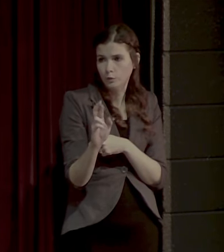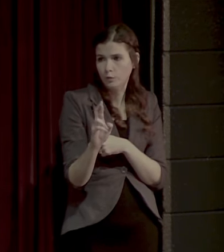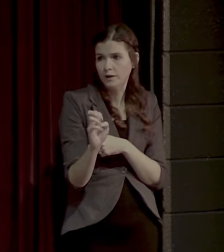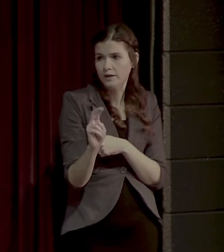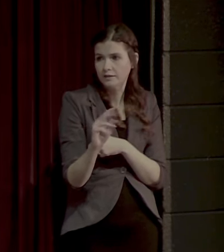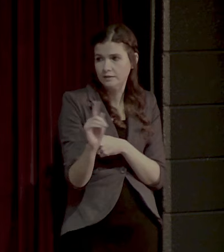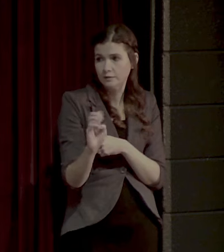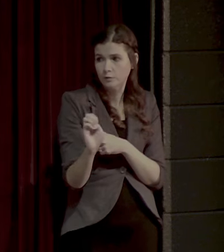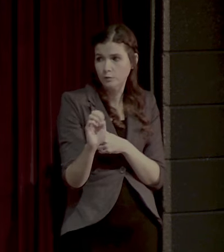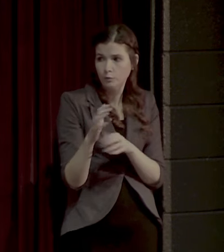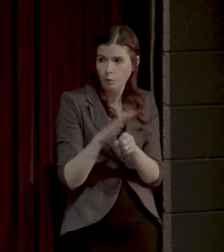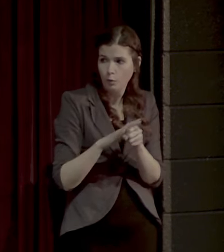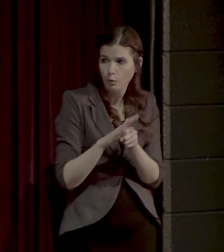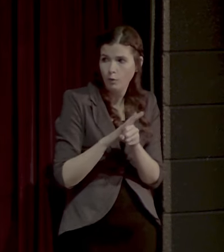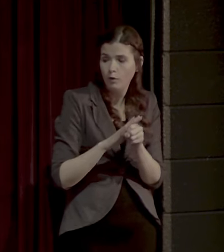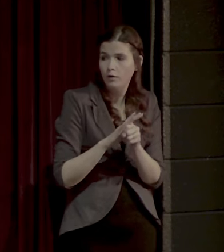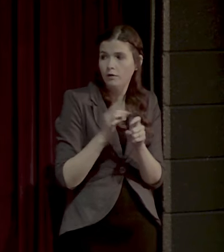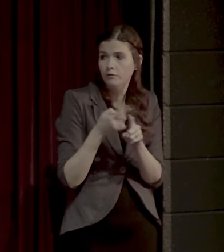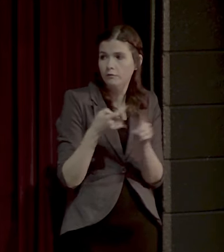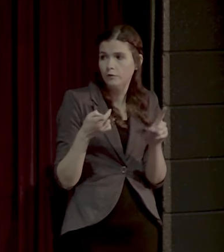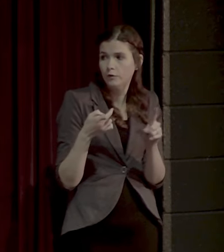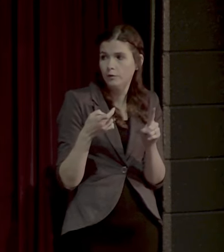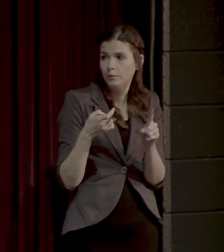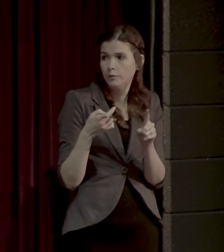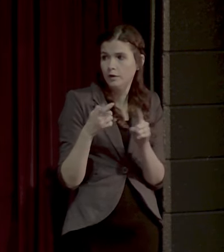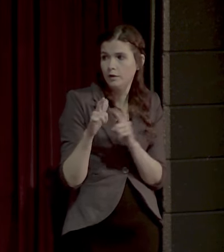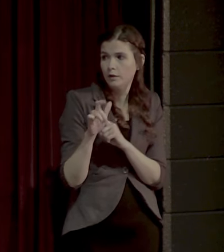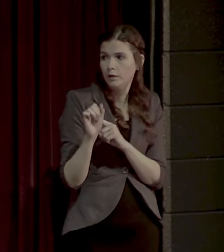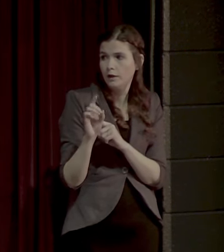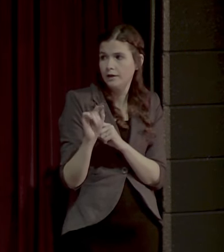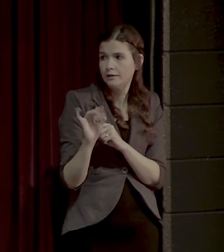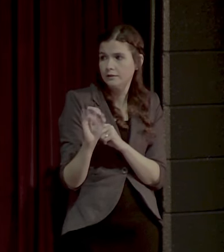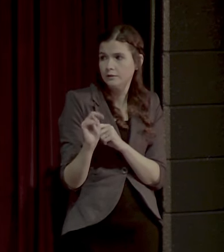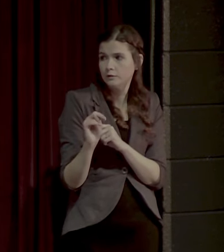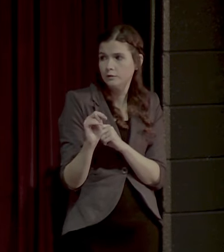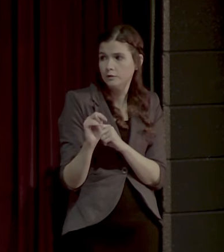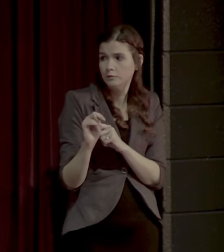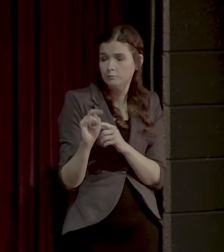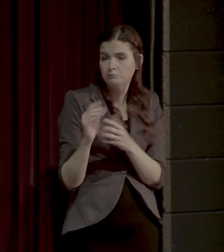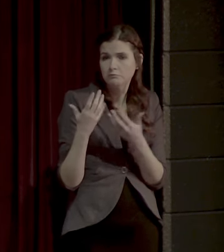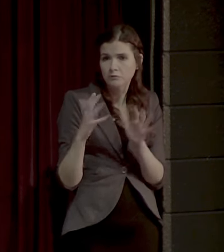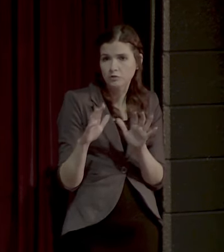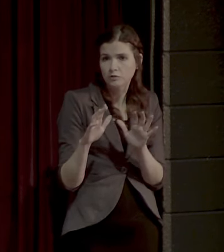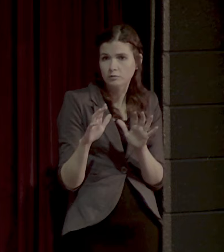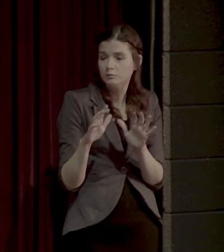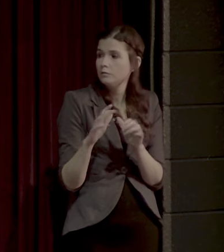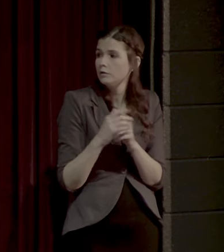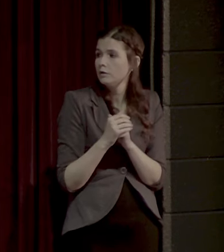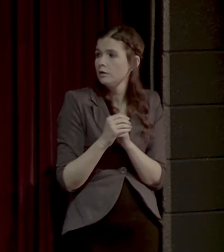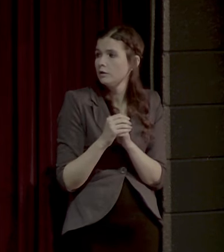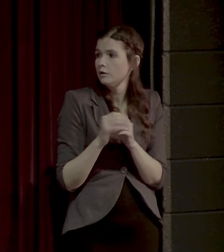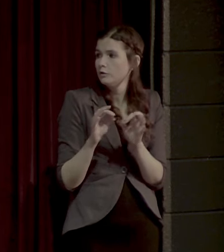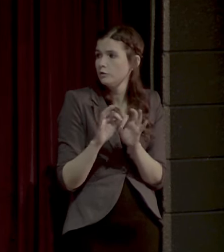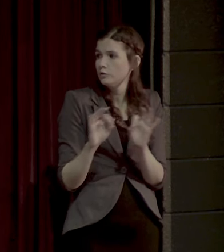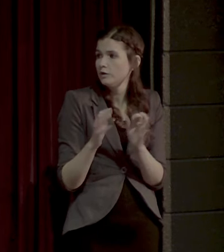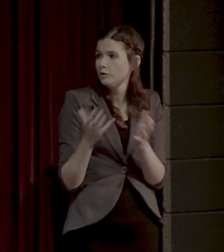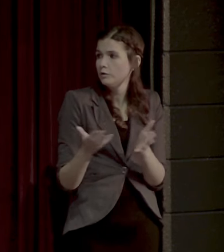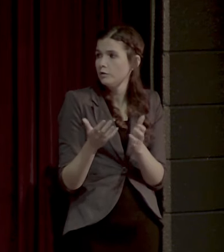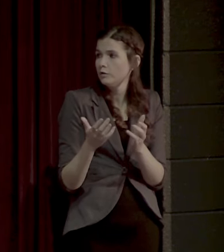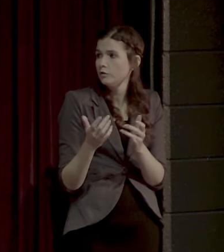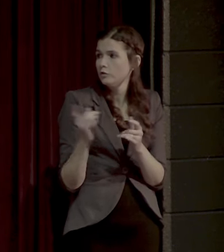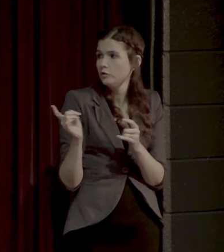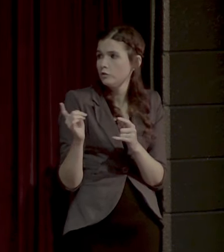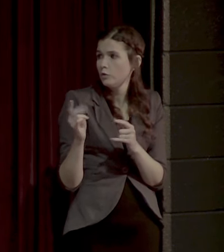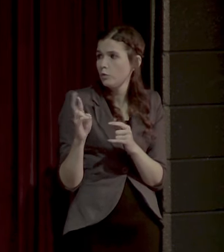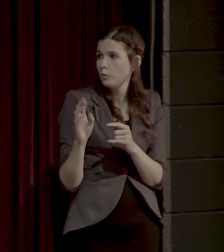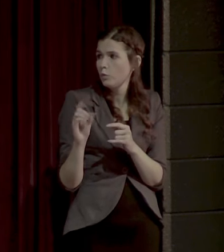graduate from nearby Lawton, North Dakota, who is completing an Associate of Arts degree. She served Lake Region State College as a Royal Ambassador